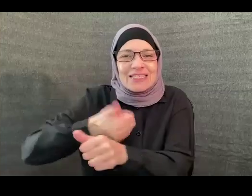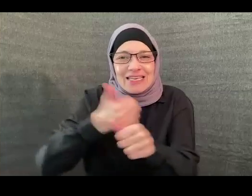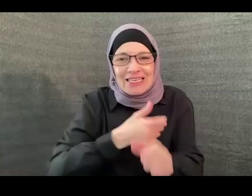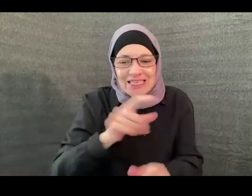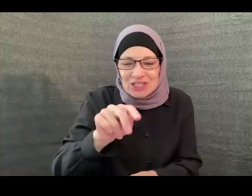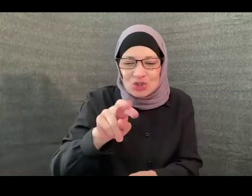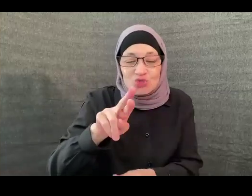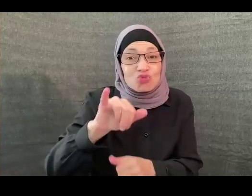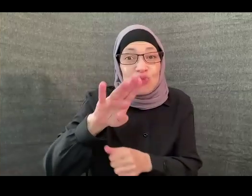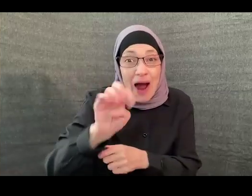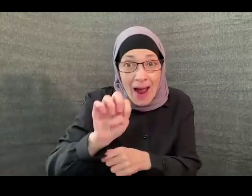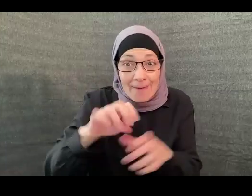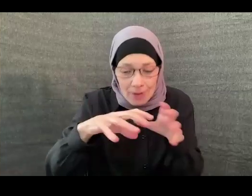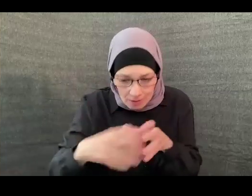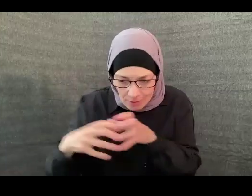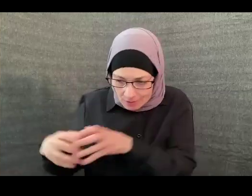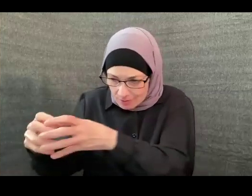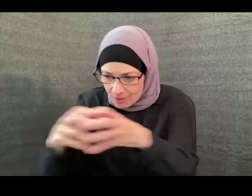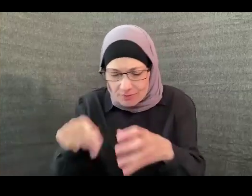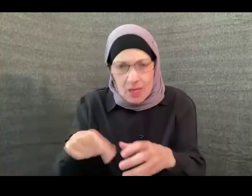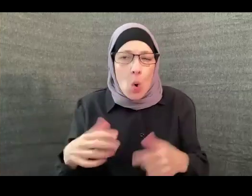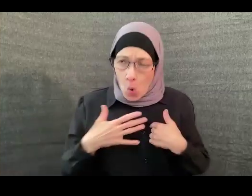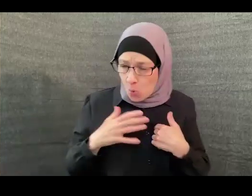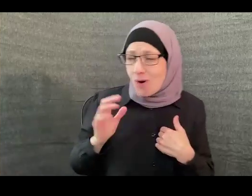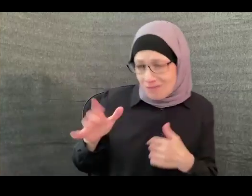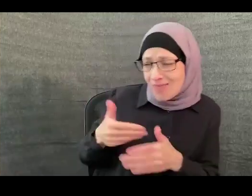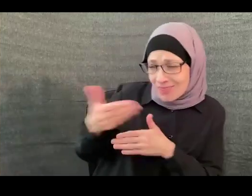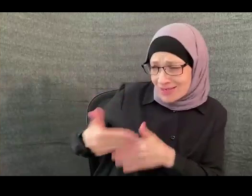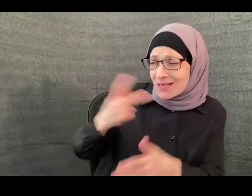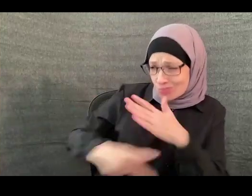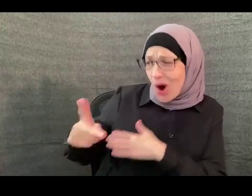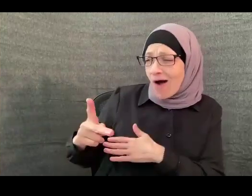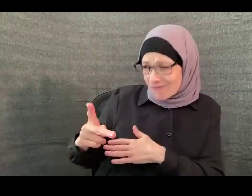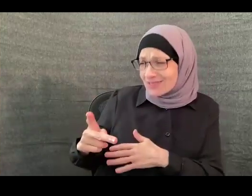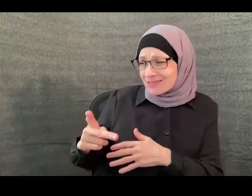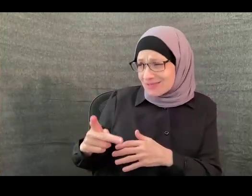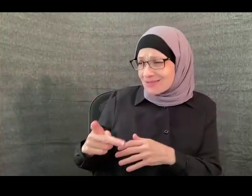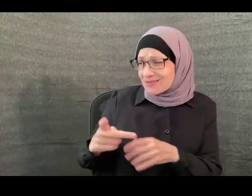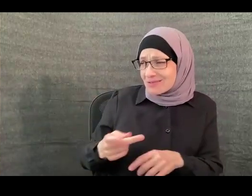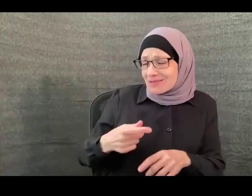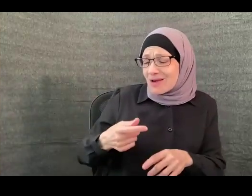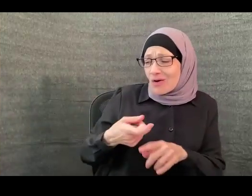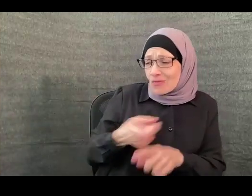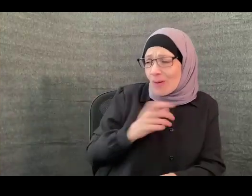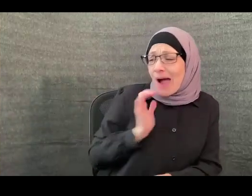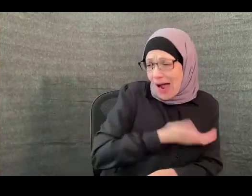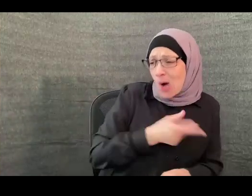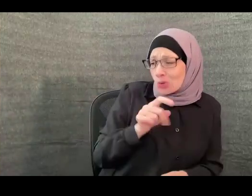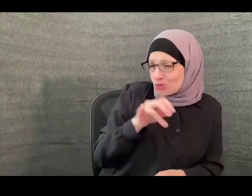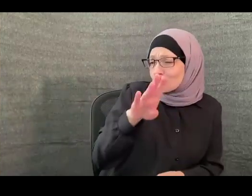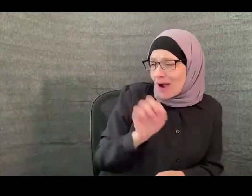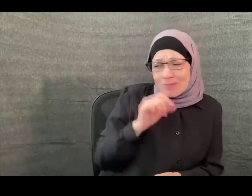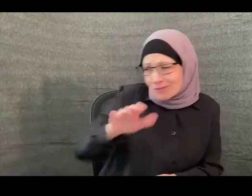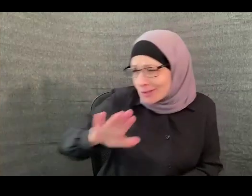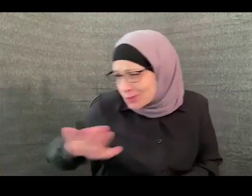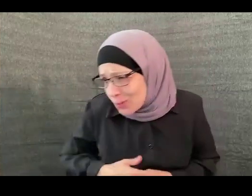coming from me. I deserve it because other prophets came from my ancestors, not yours. Even though all